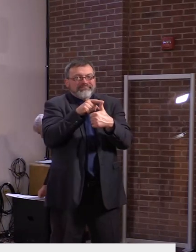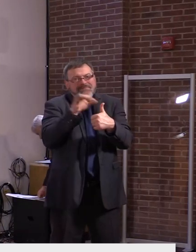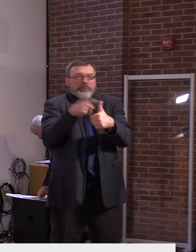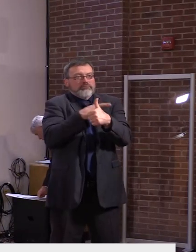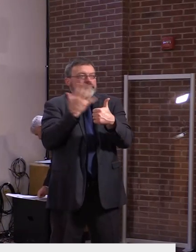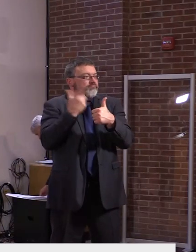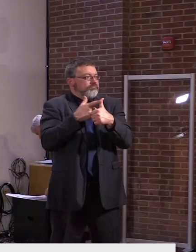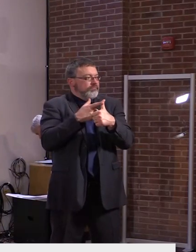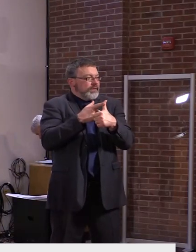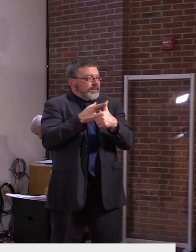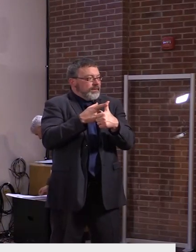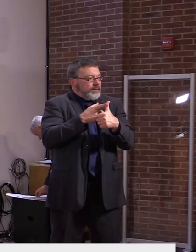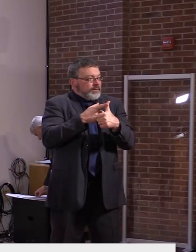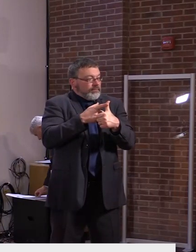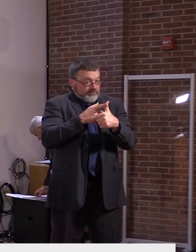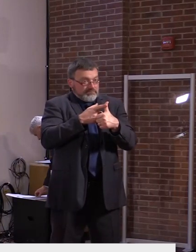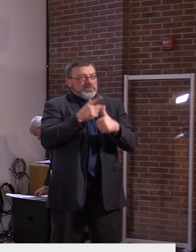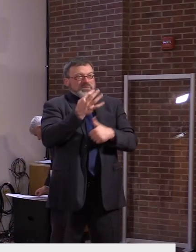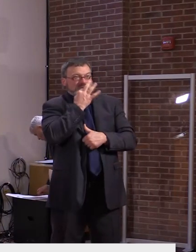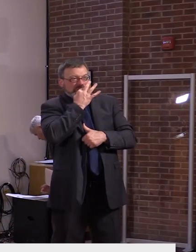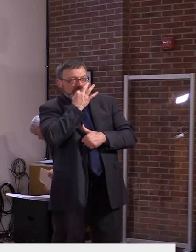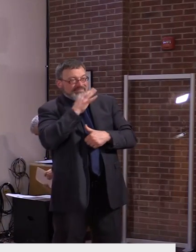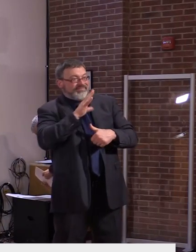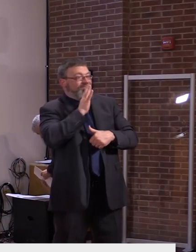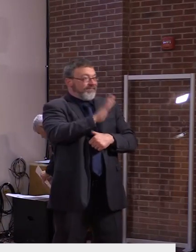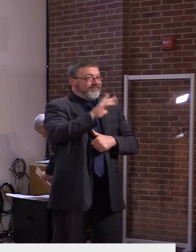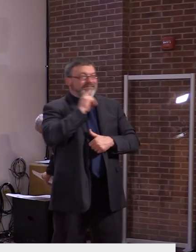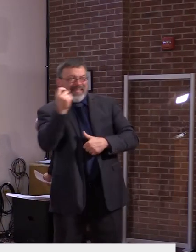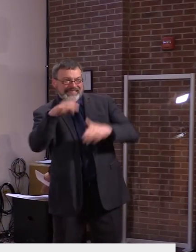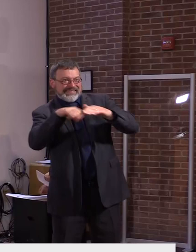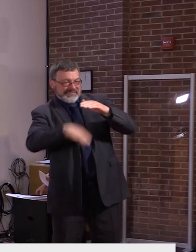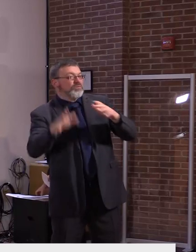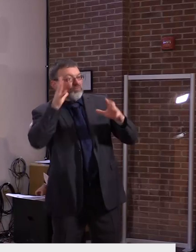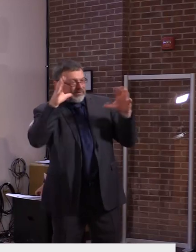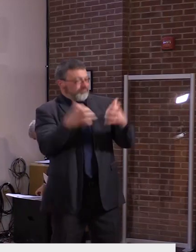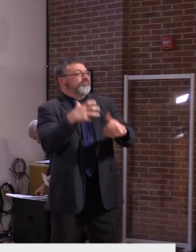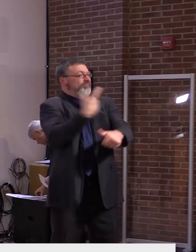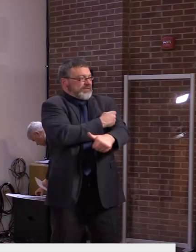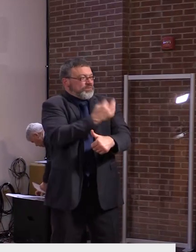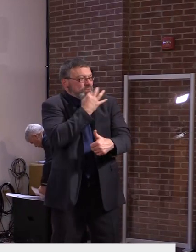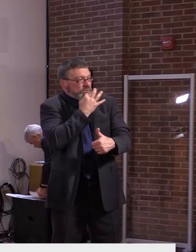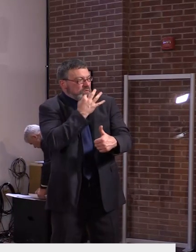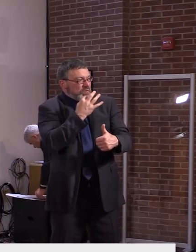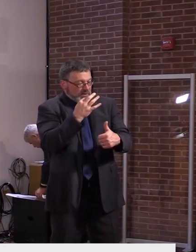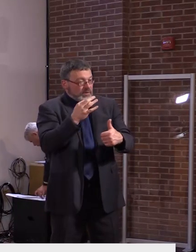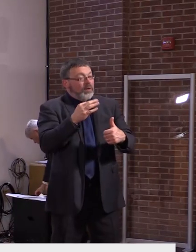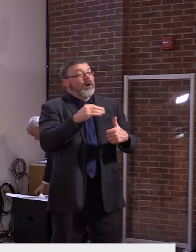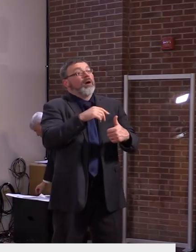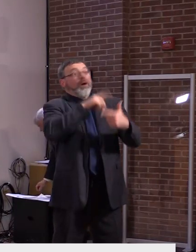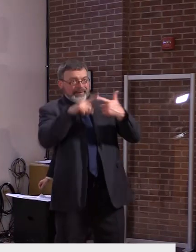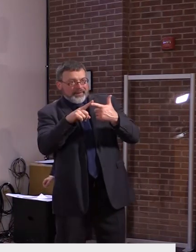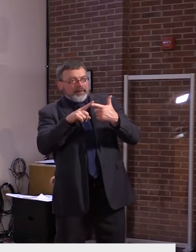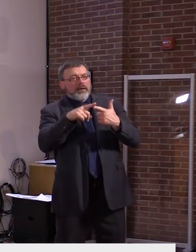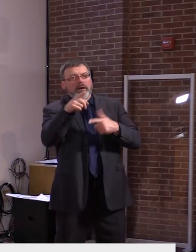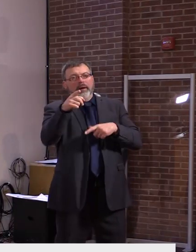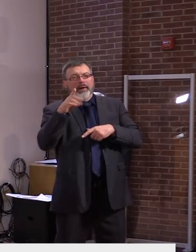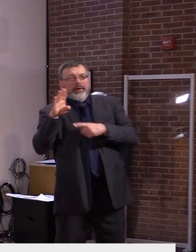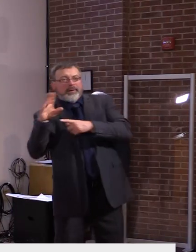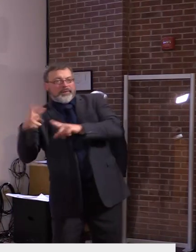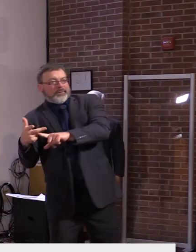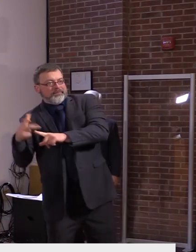children when they are eligible. Second, get your booster shot. Third, if you're